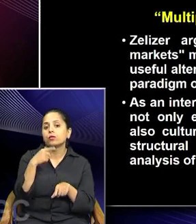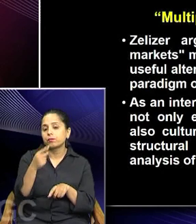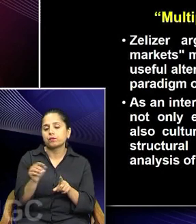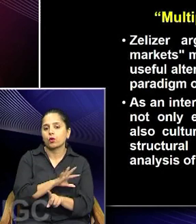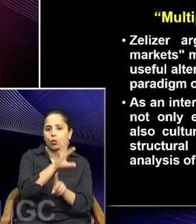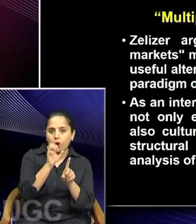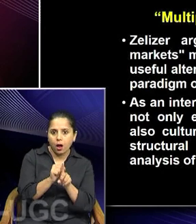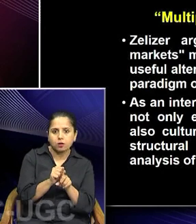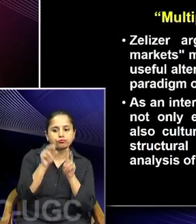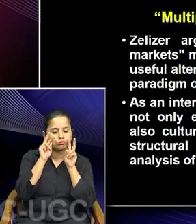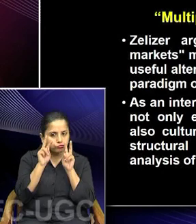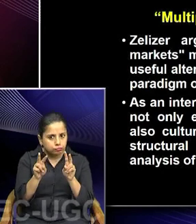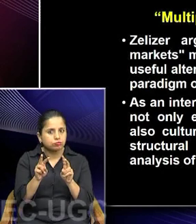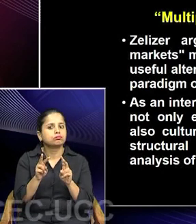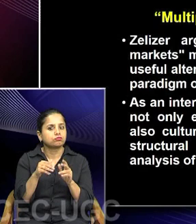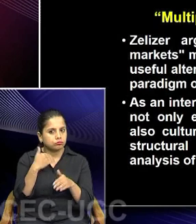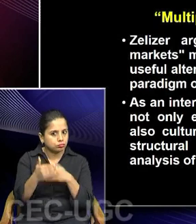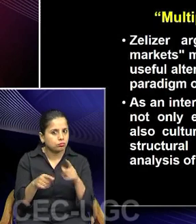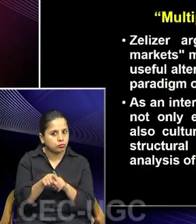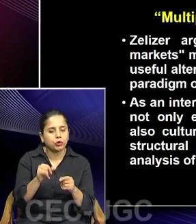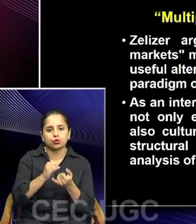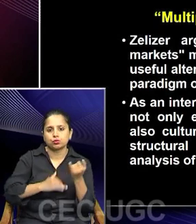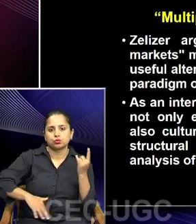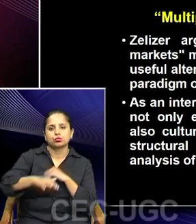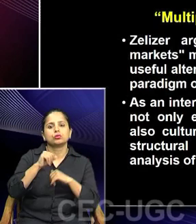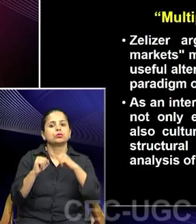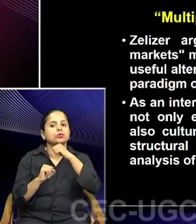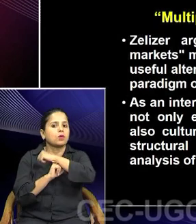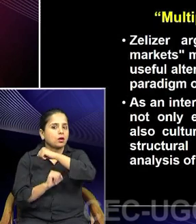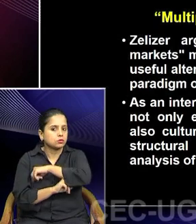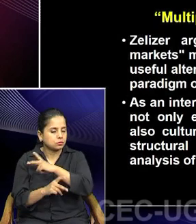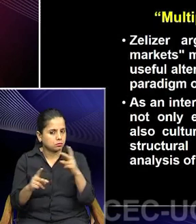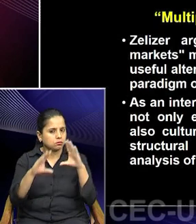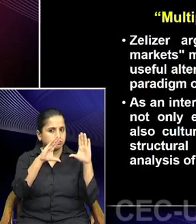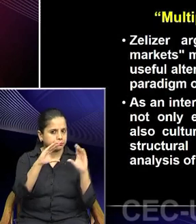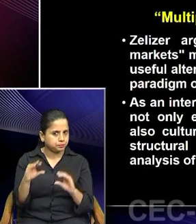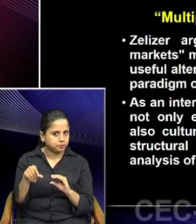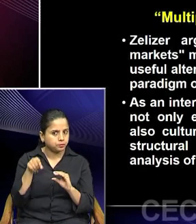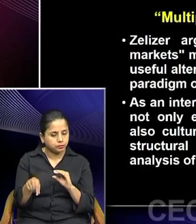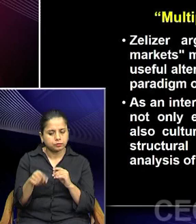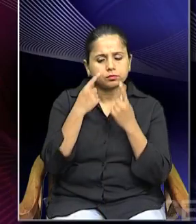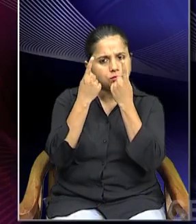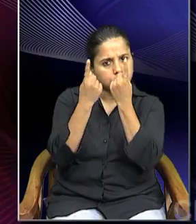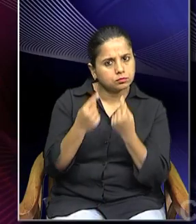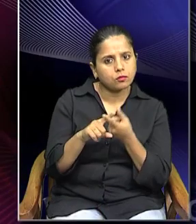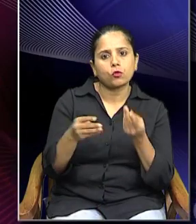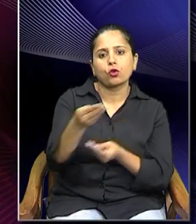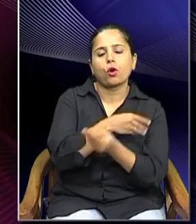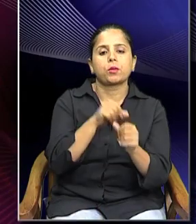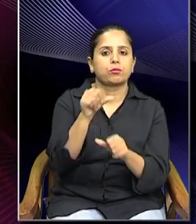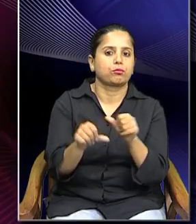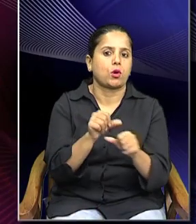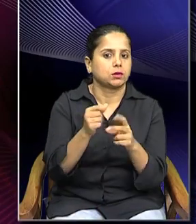cultural determinism or social structural reductionism in the analysis of economic